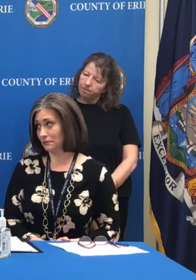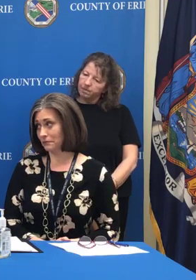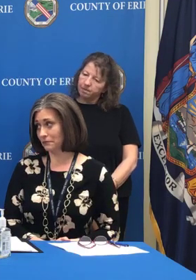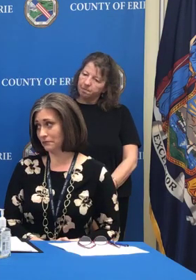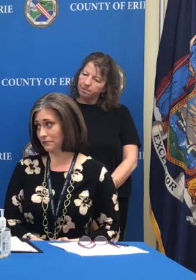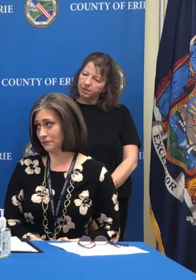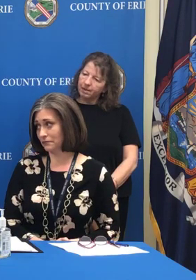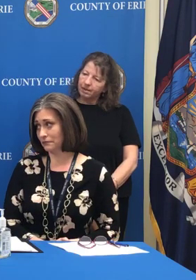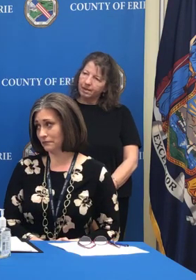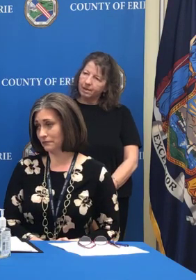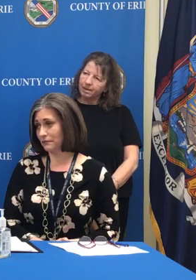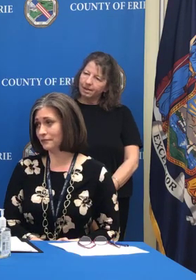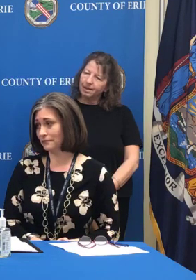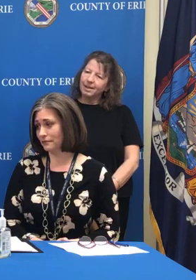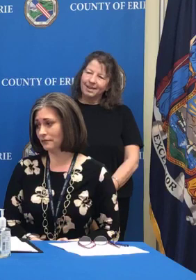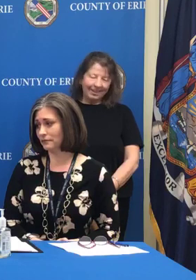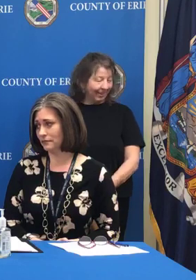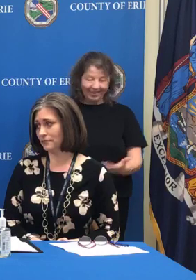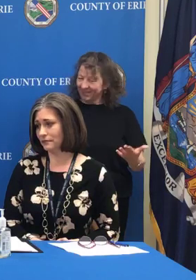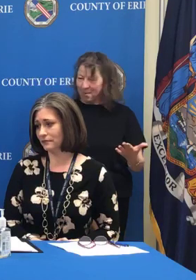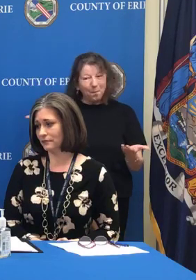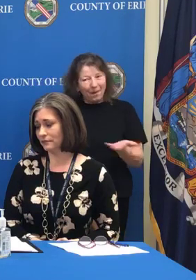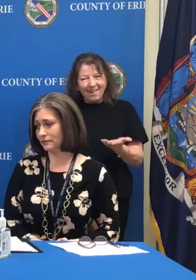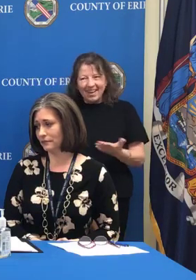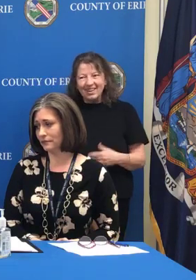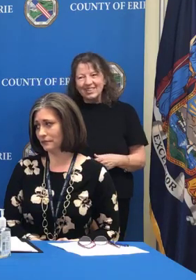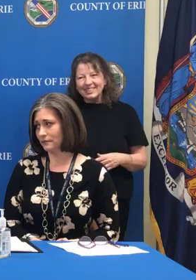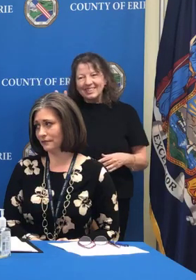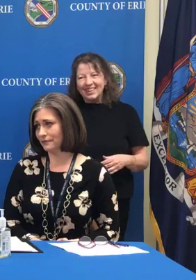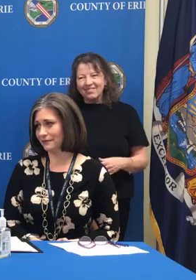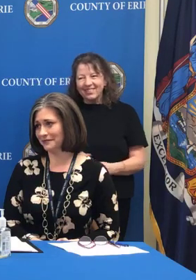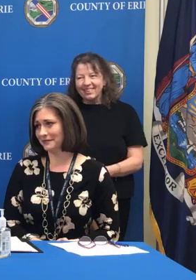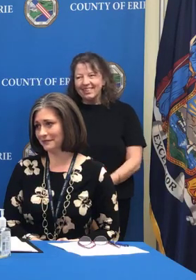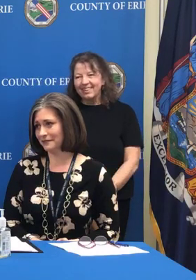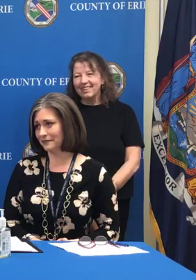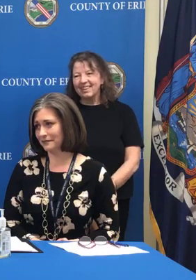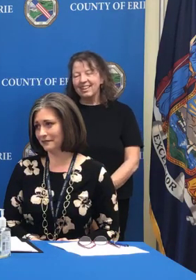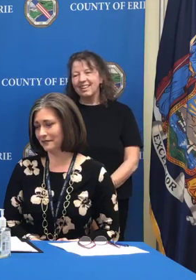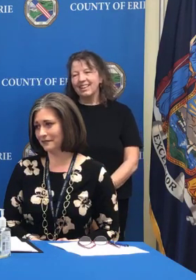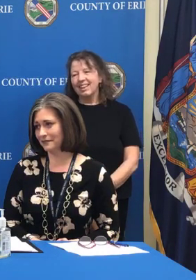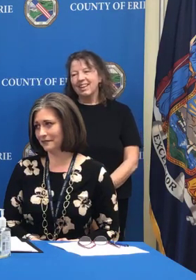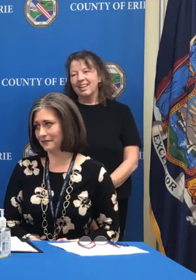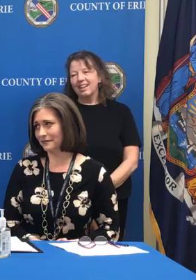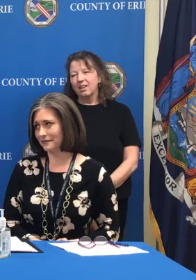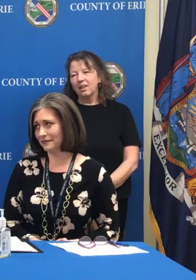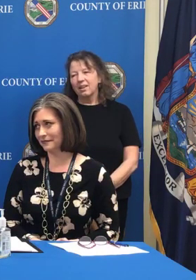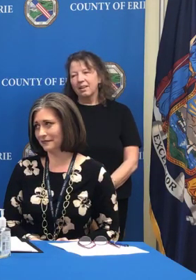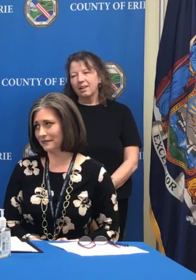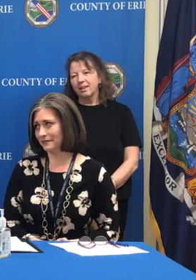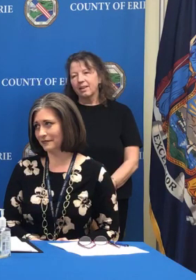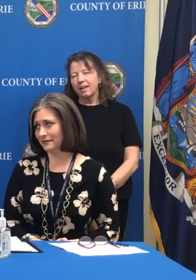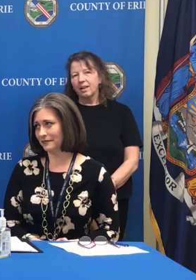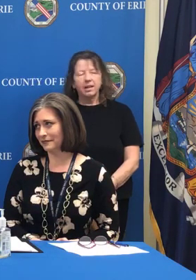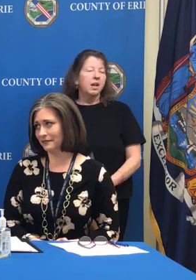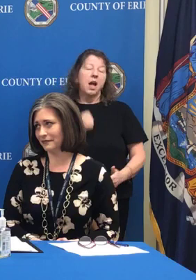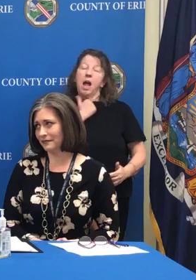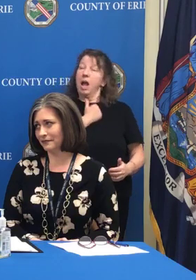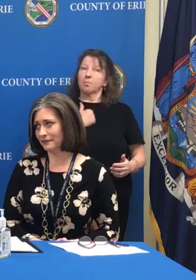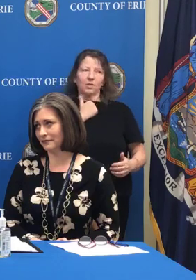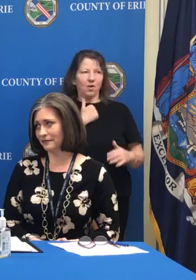you still there? We're here, Steve. Okay. There. I'm